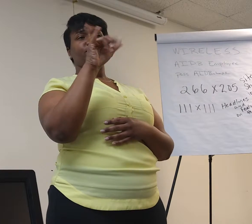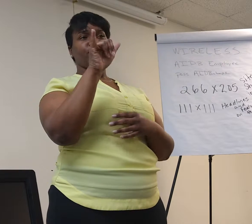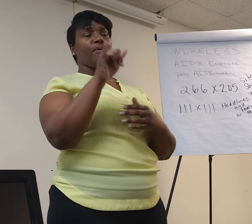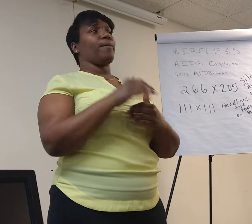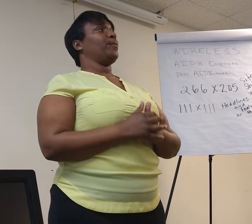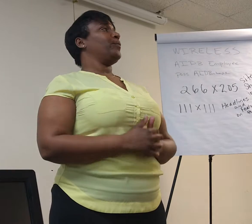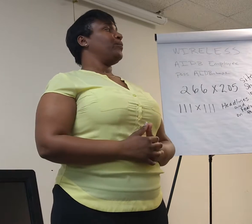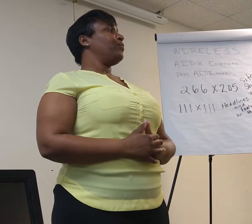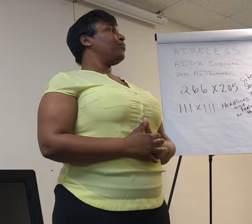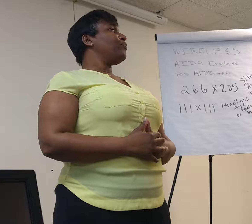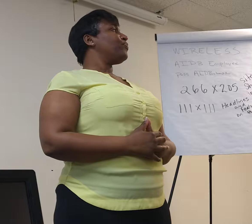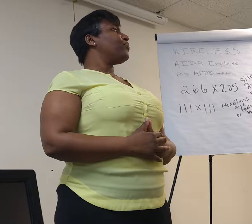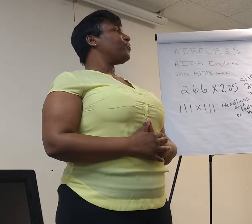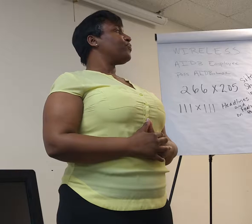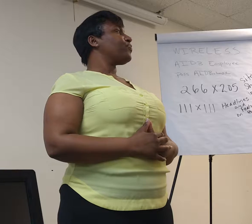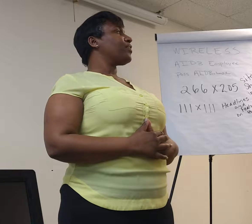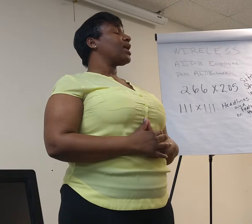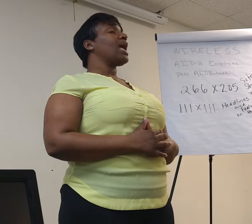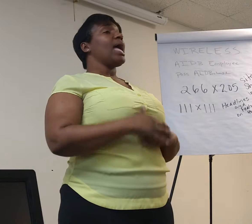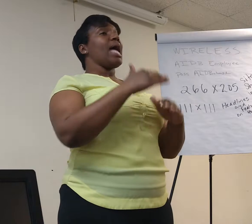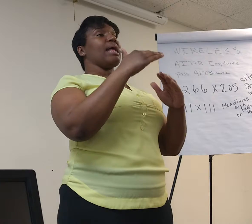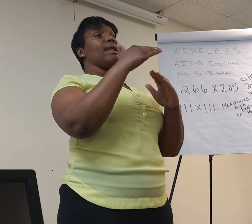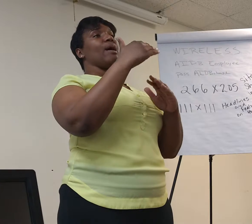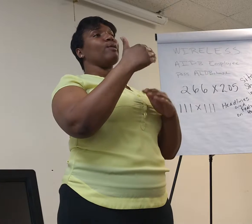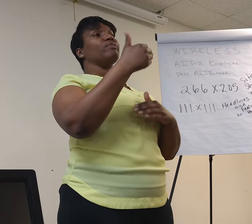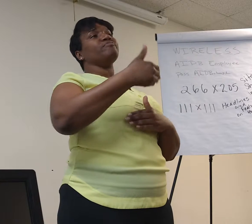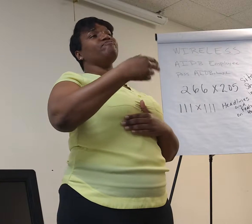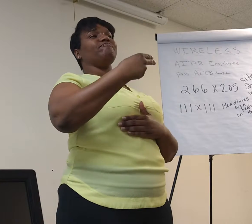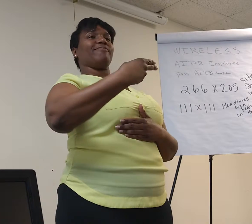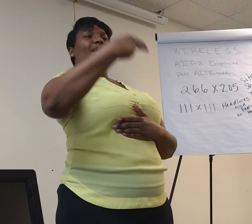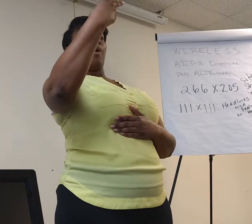All right. And our high temp machines, how high does that heat get?